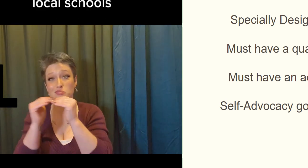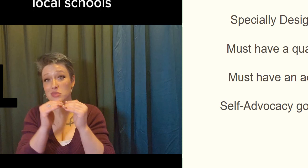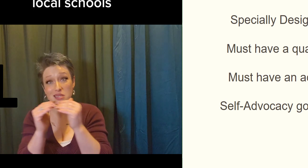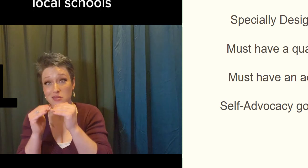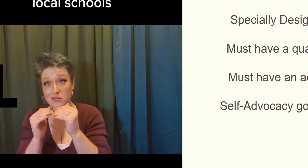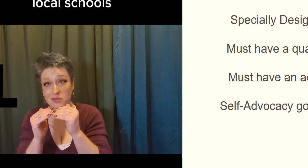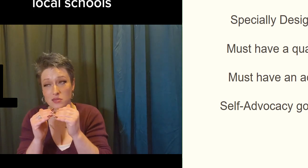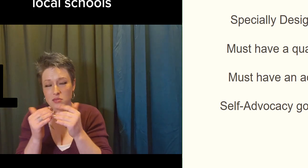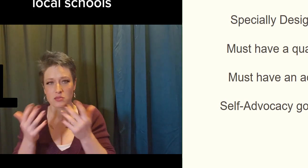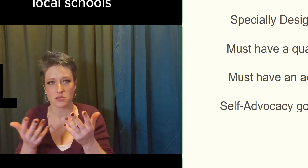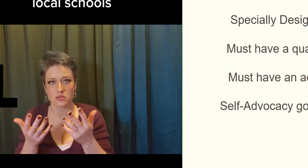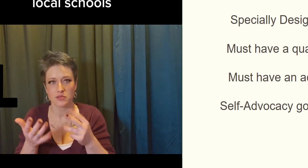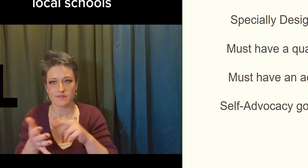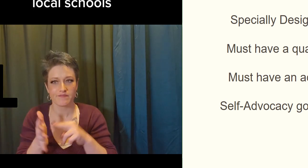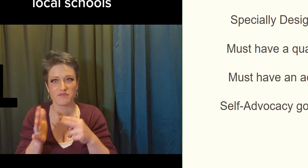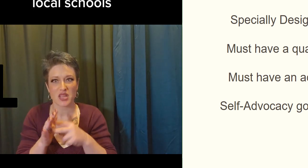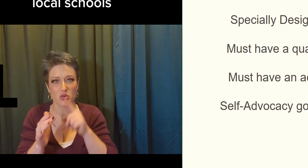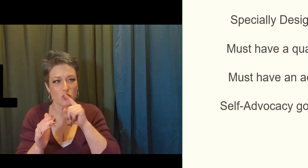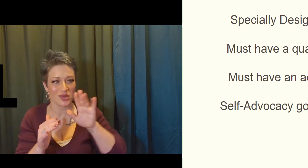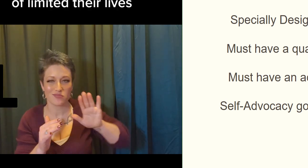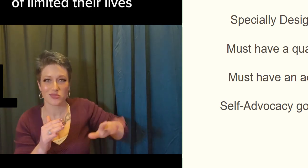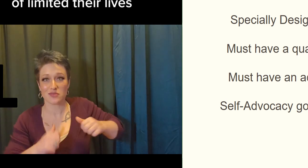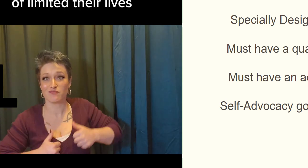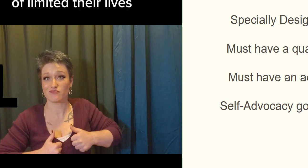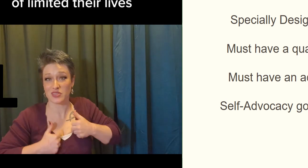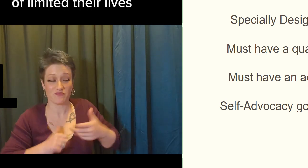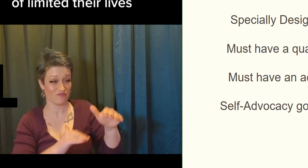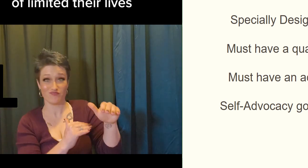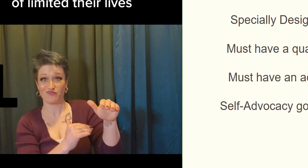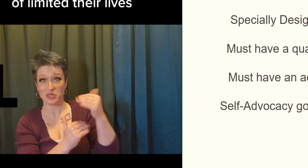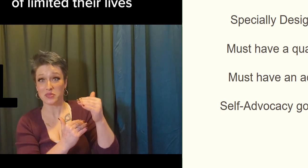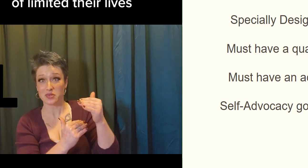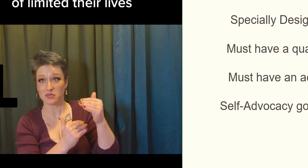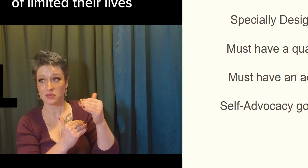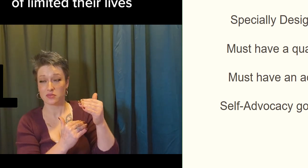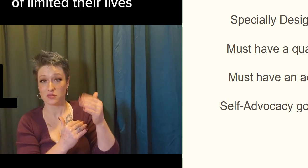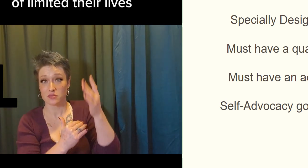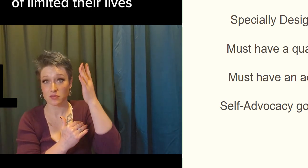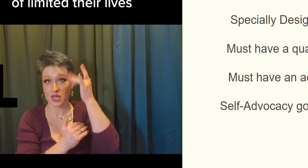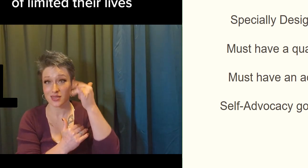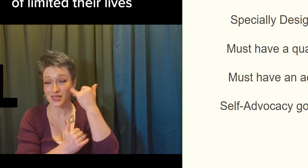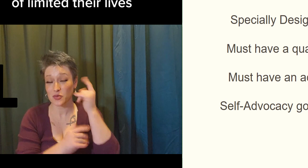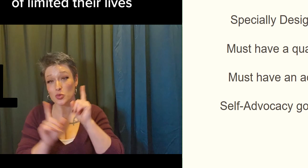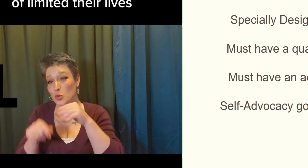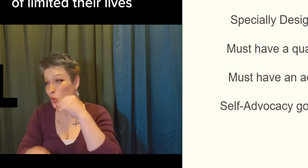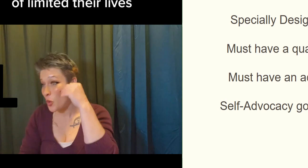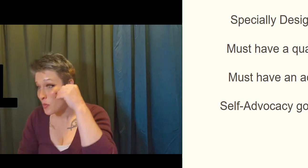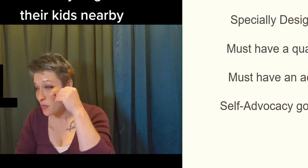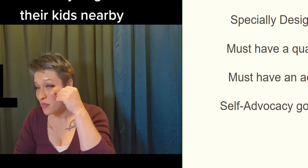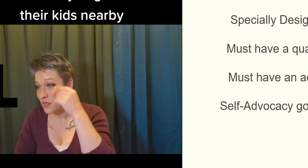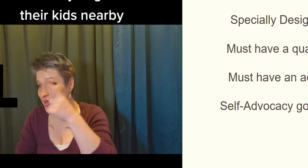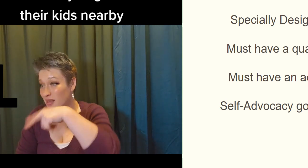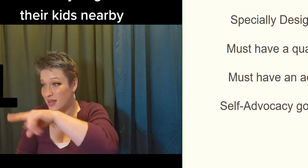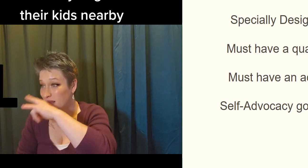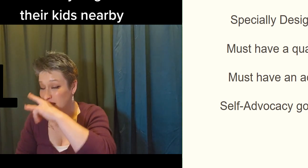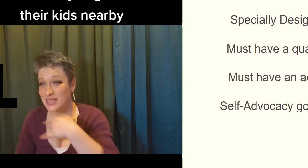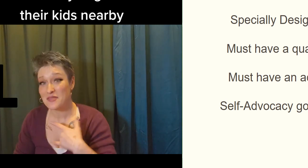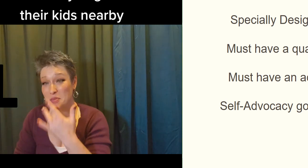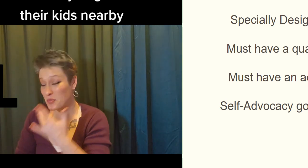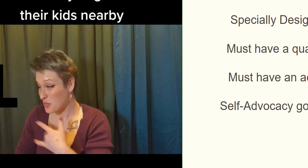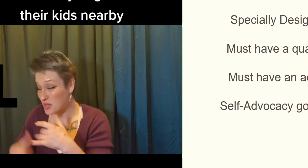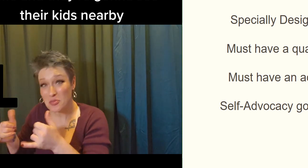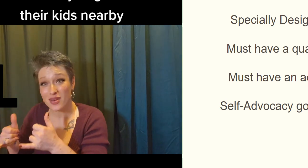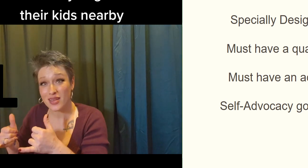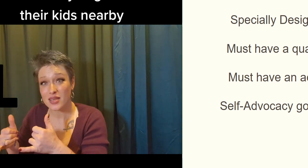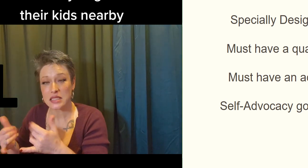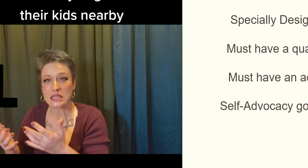their local schools. And that meant it really kind of limited their lives. Because if they're going home and they're